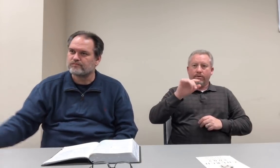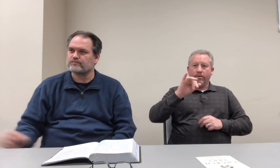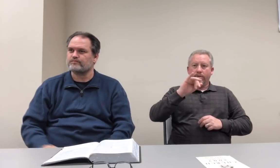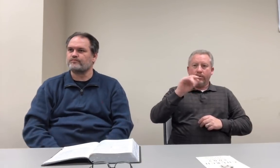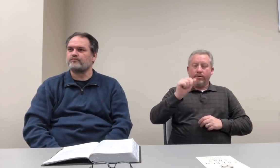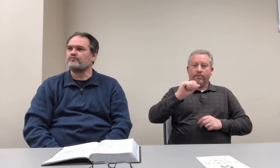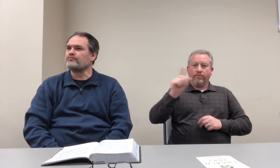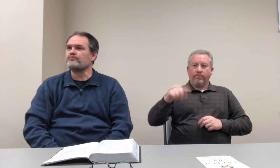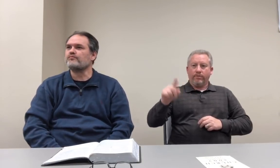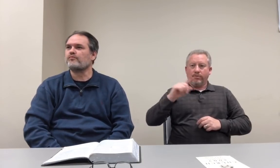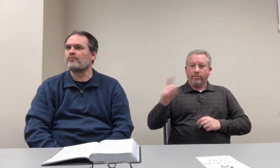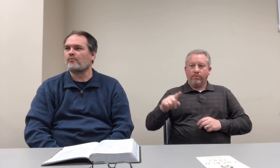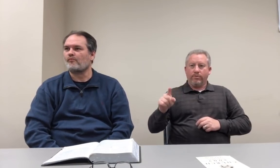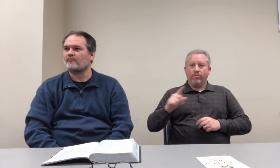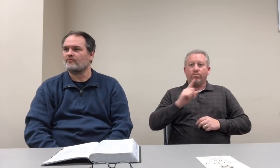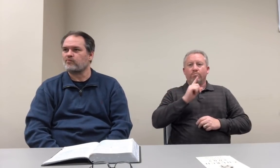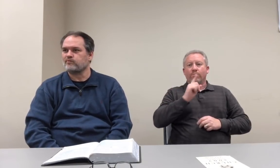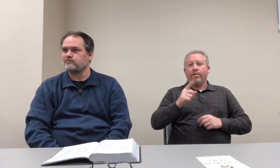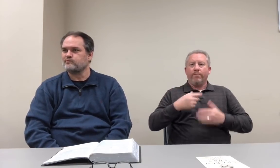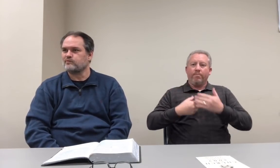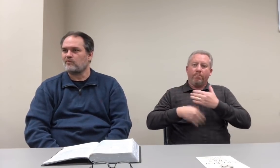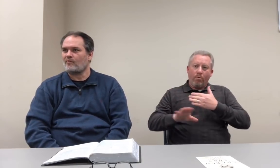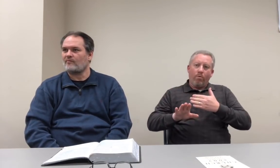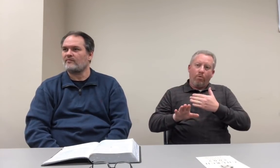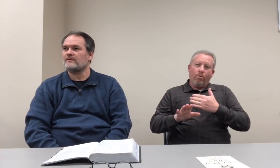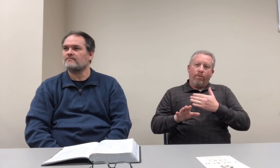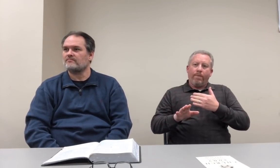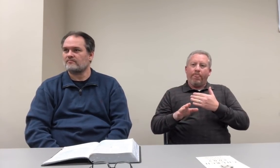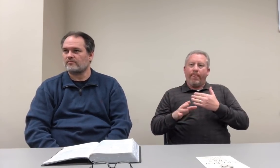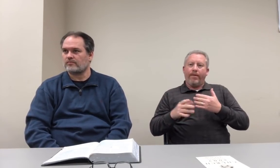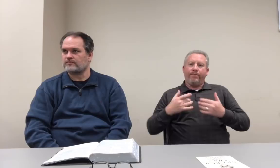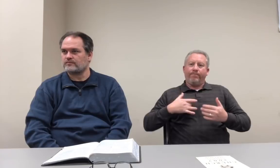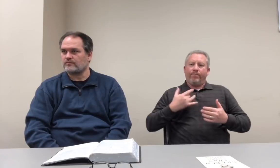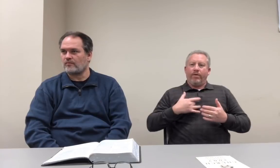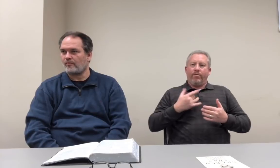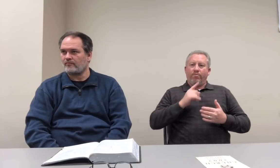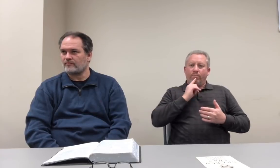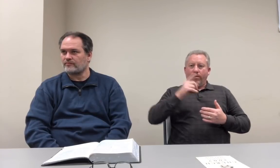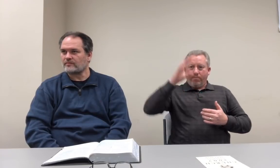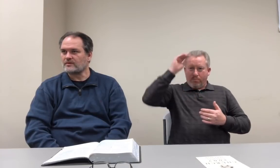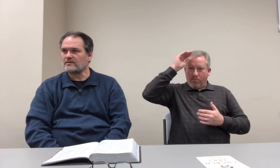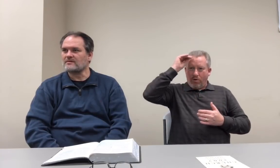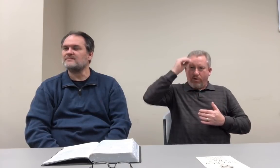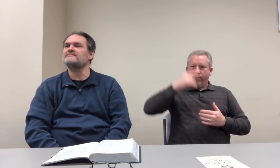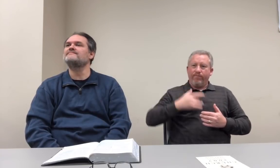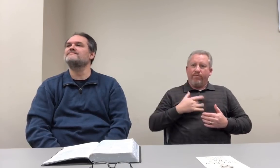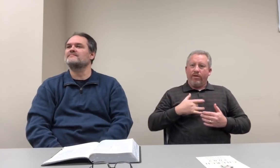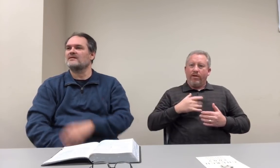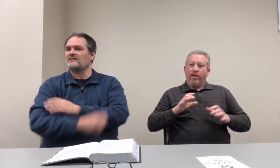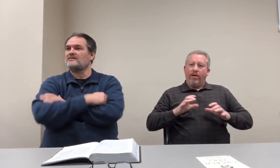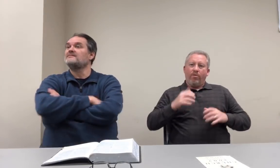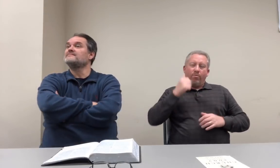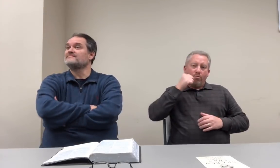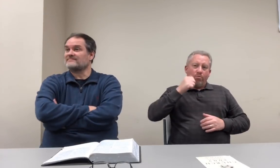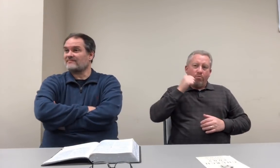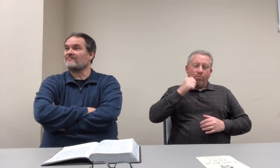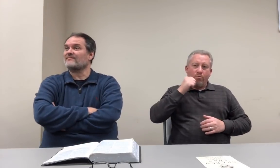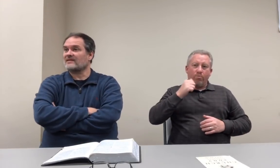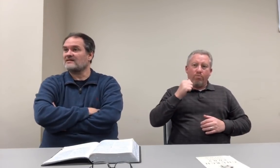God, we're thankful for just the character that you show us in Scripture of yourself. We realize we cannot